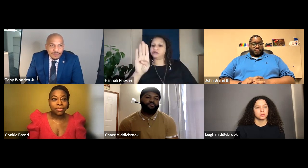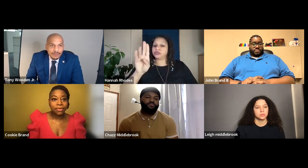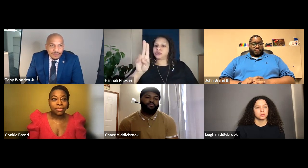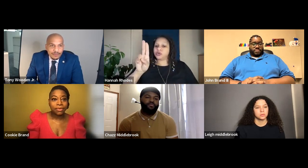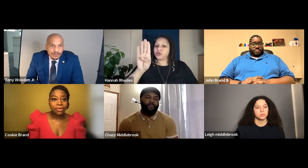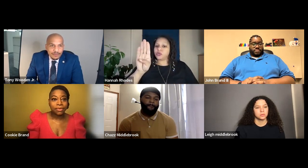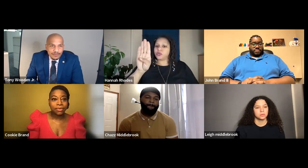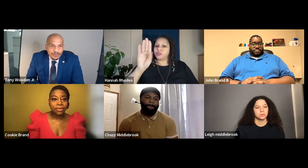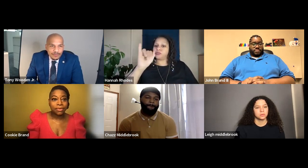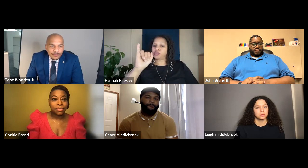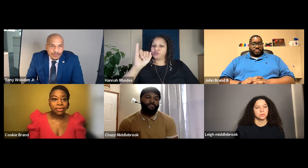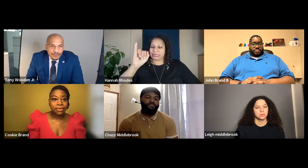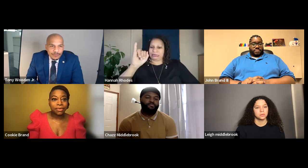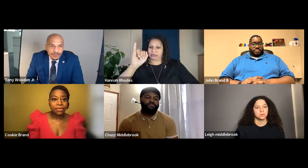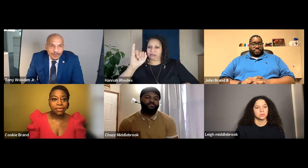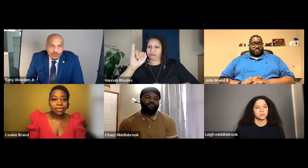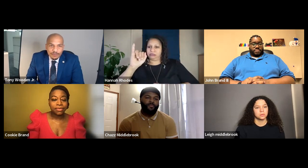Equatorial Guinea,